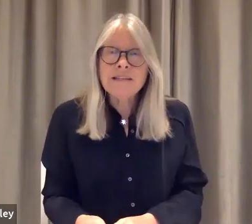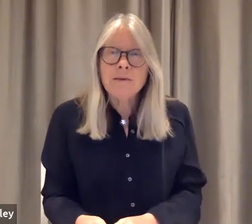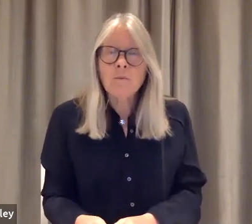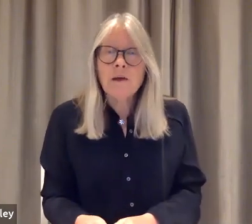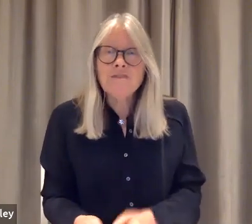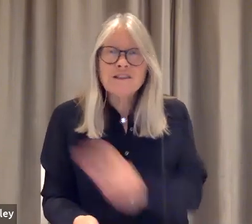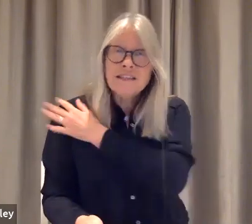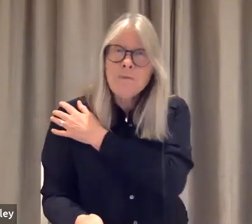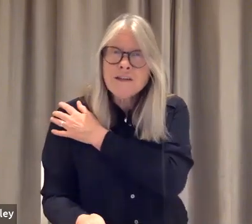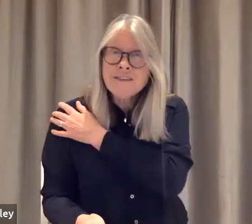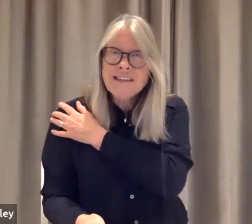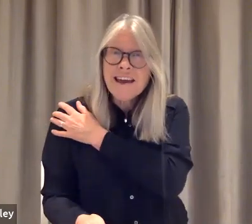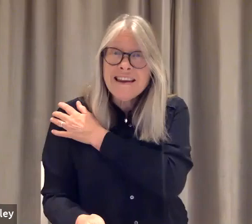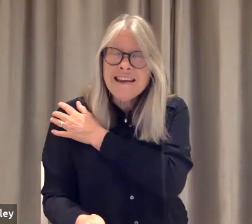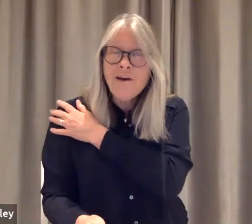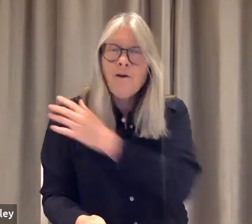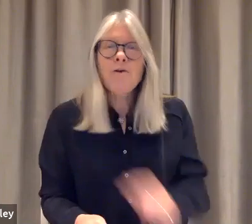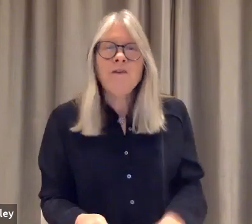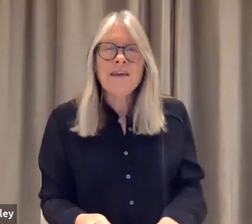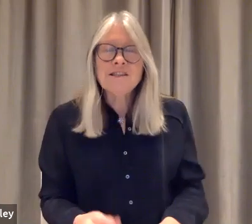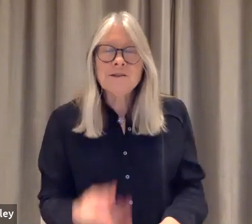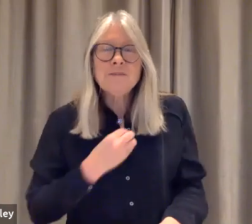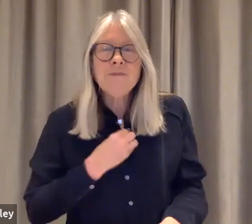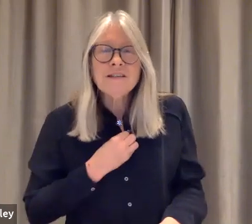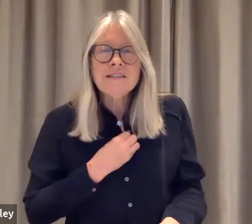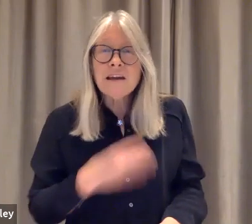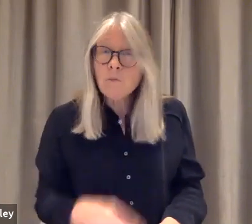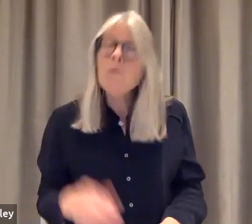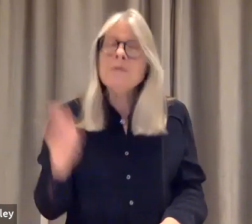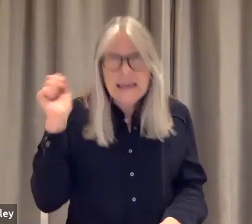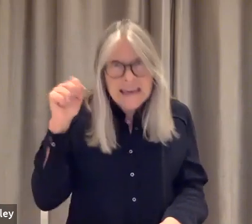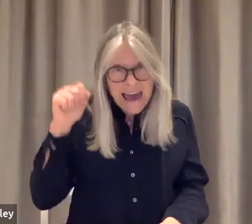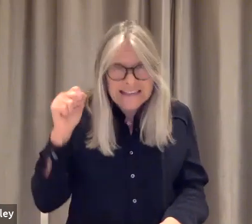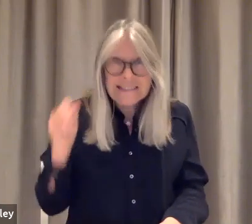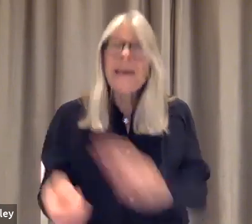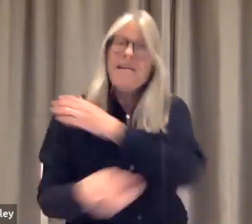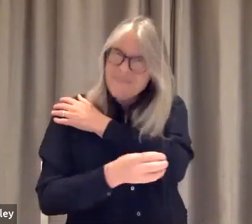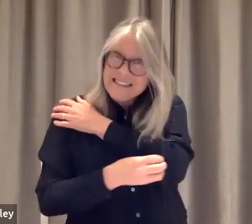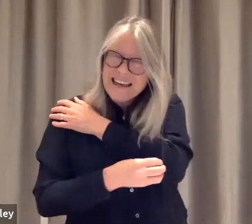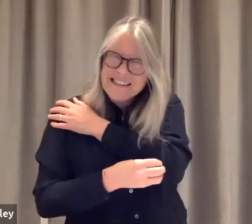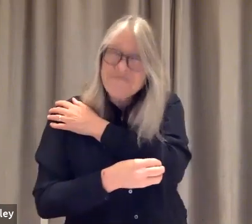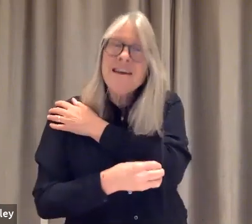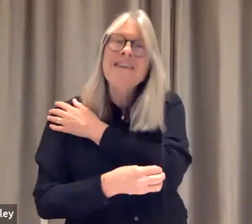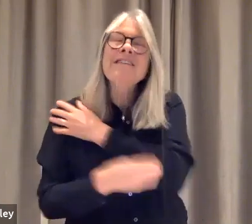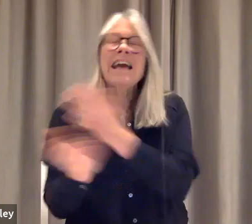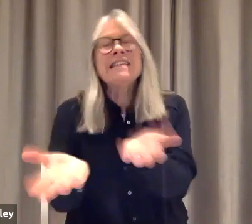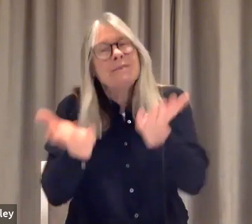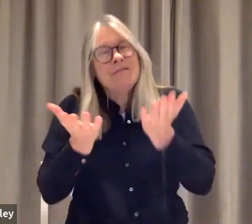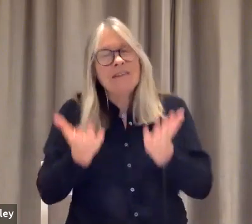present with just this part of the sign, or that they just do this part of the sign, and we'll say, yes, biscuit, and we'll accept everything they